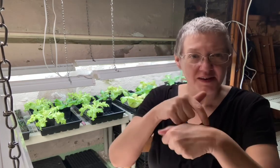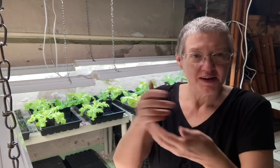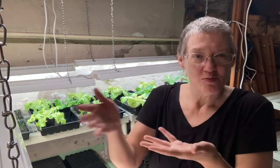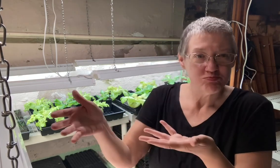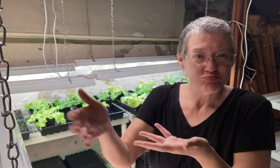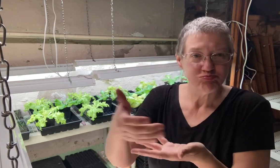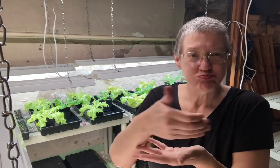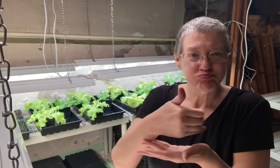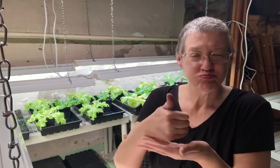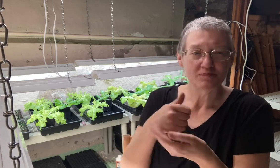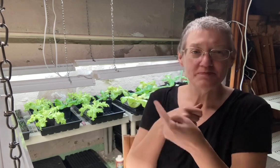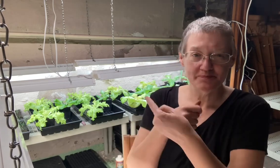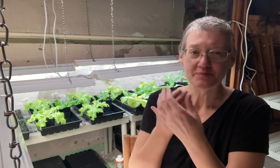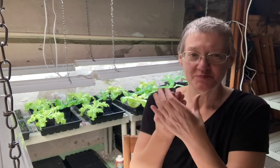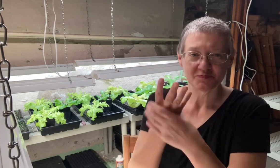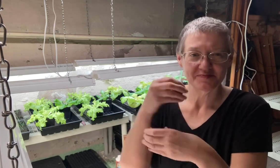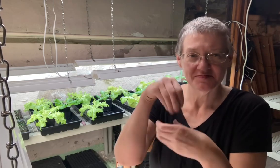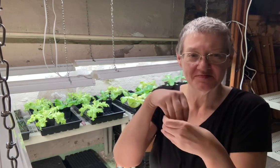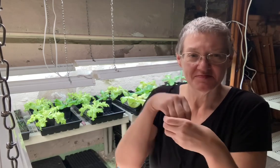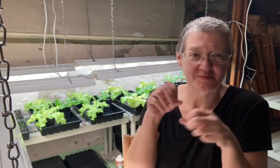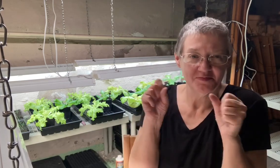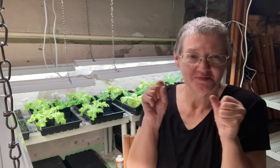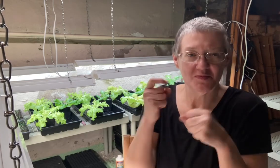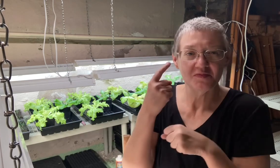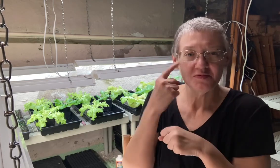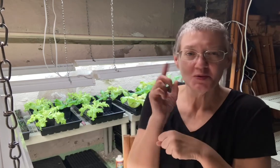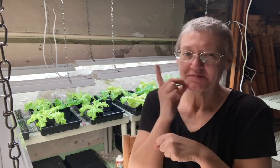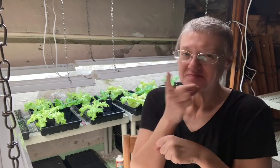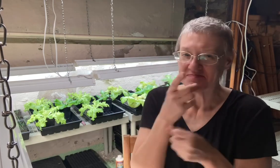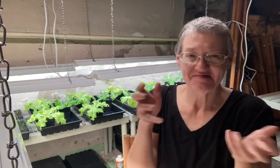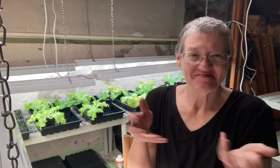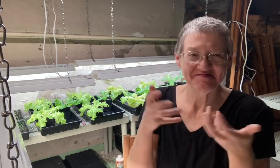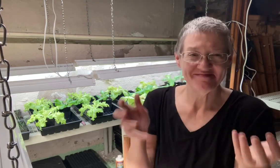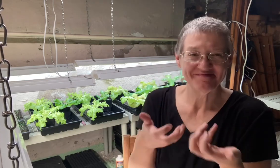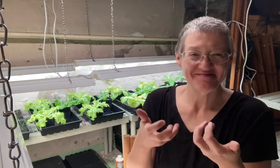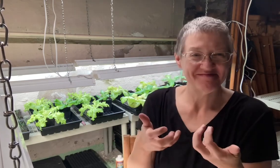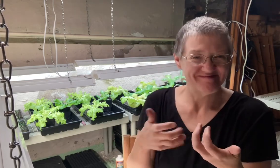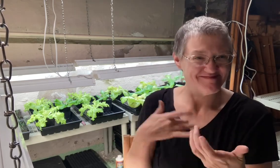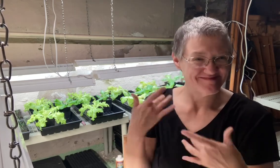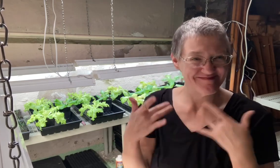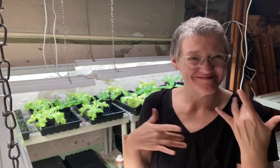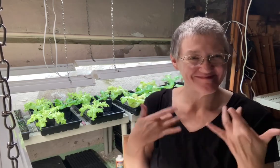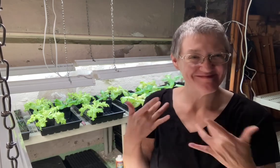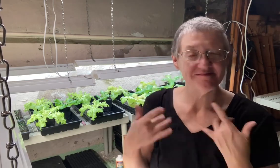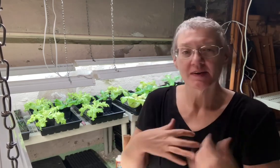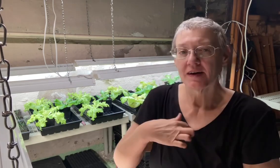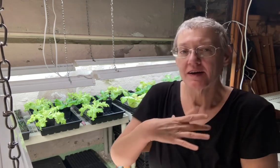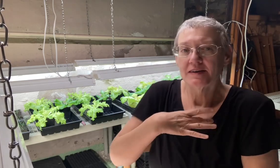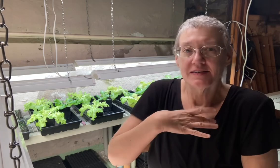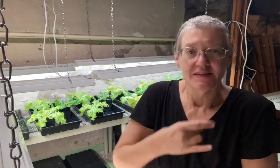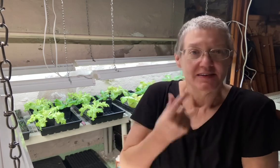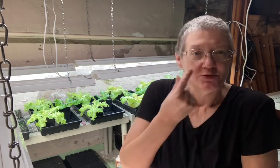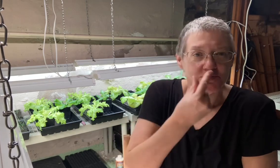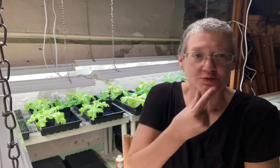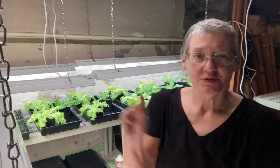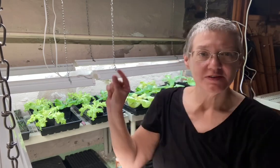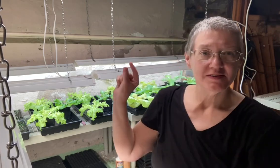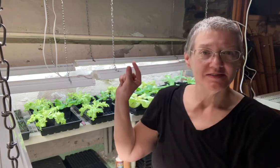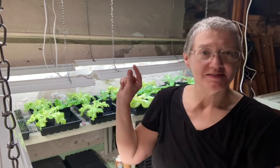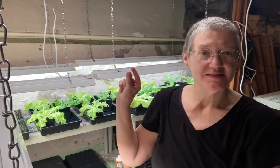And it's almost time to start harvesting them. We're growing these inside for the winter for dill salad. I